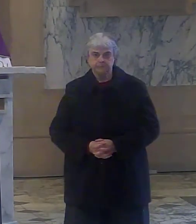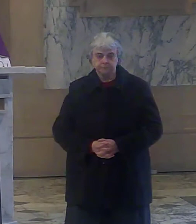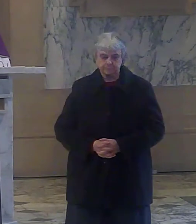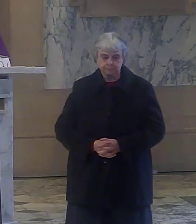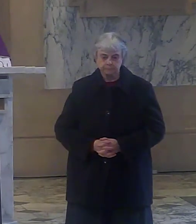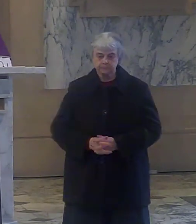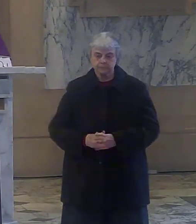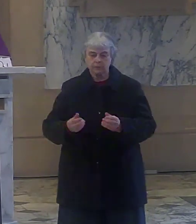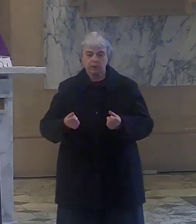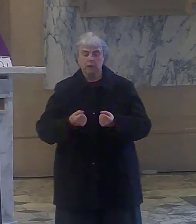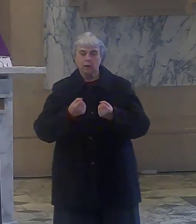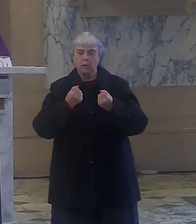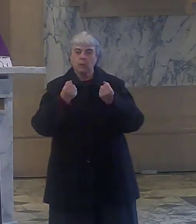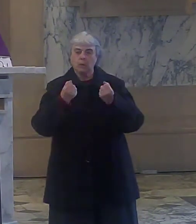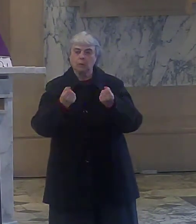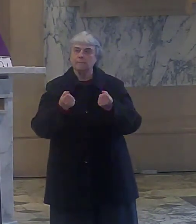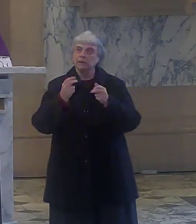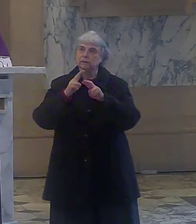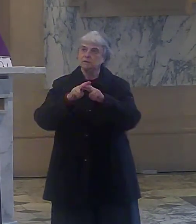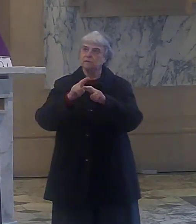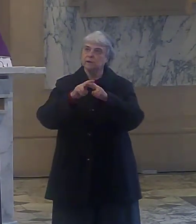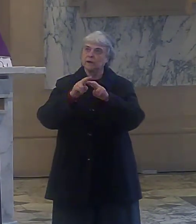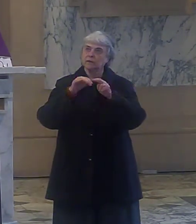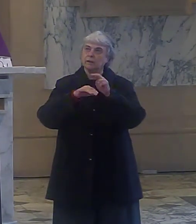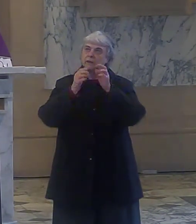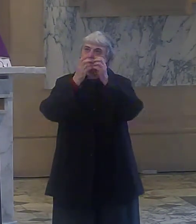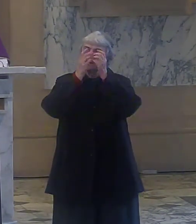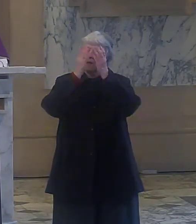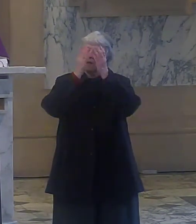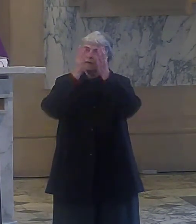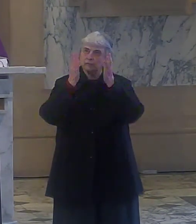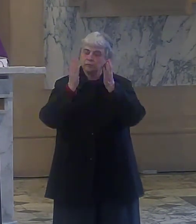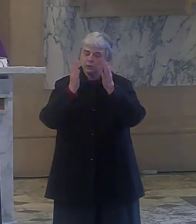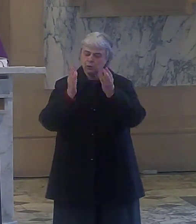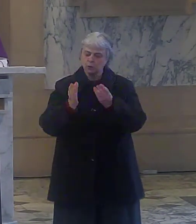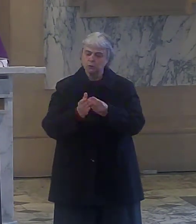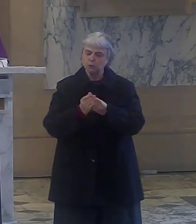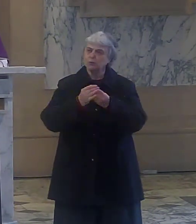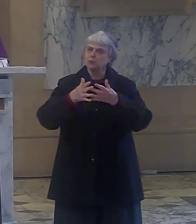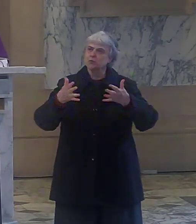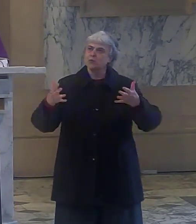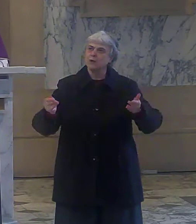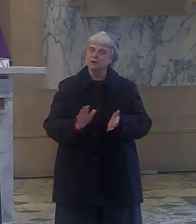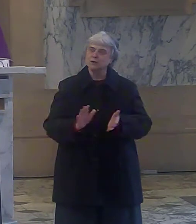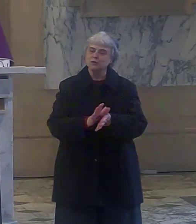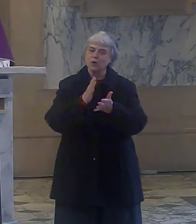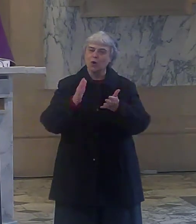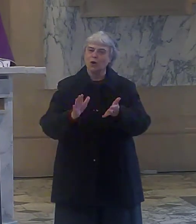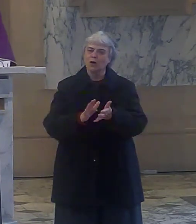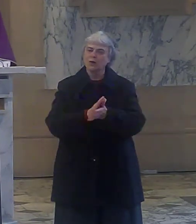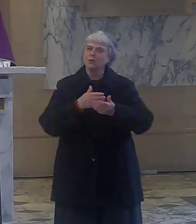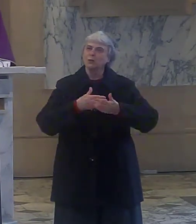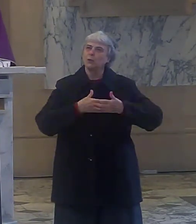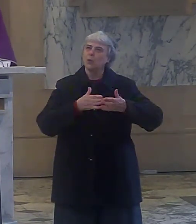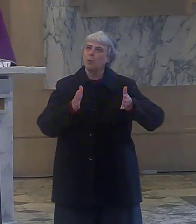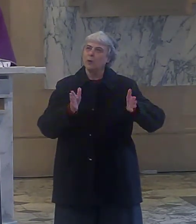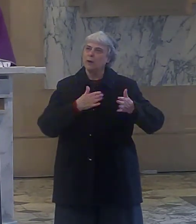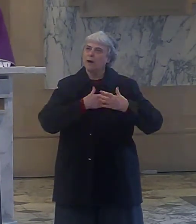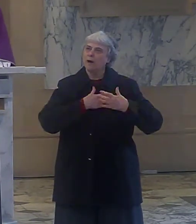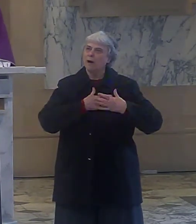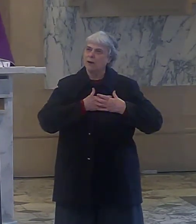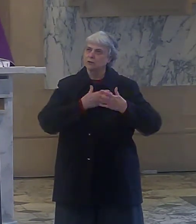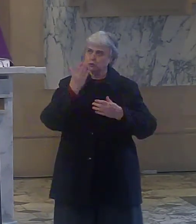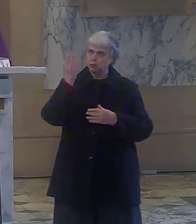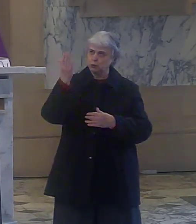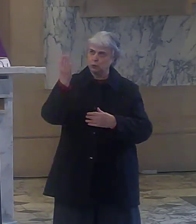almighty father in heaven it is with great joy that we open our hearts to you with